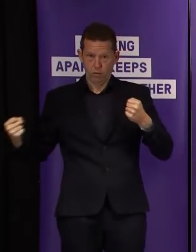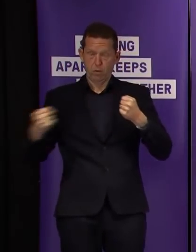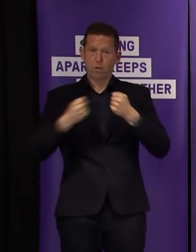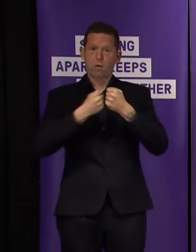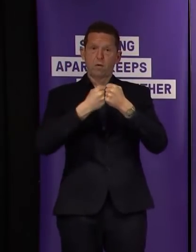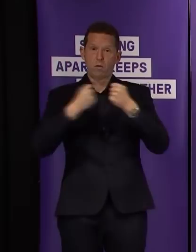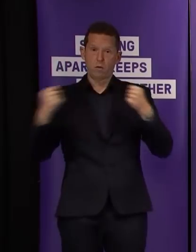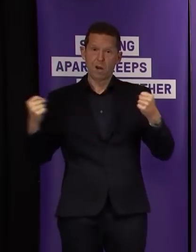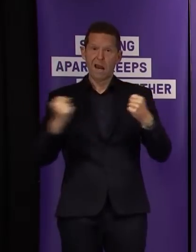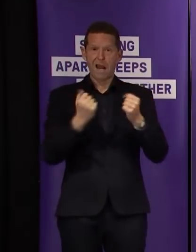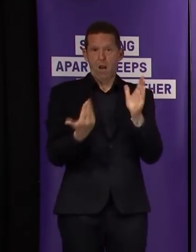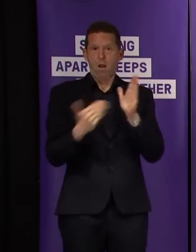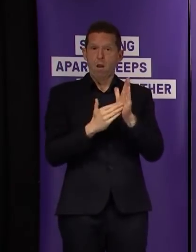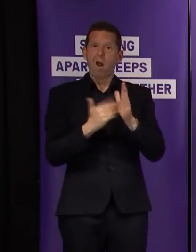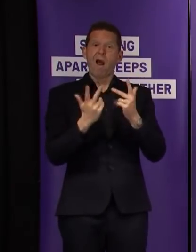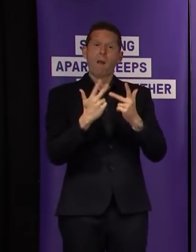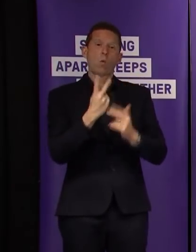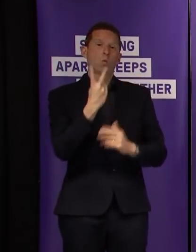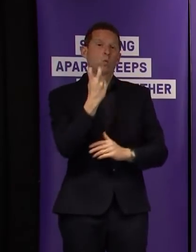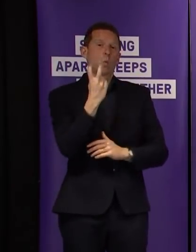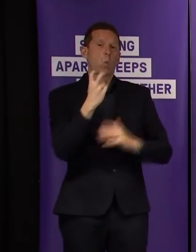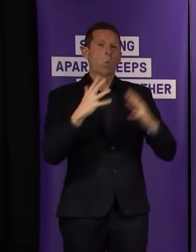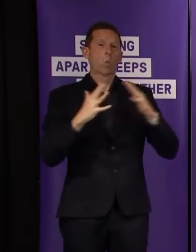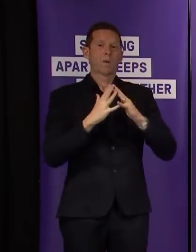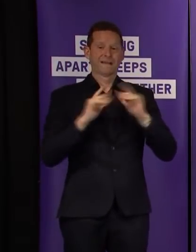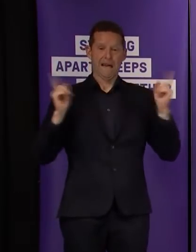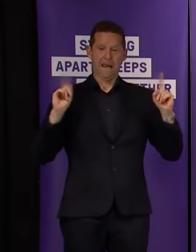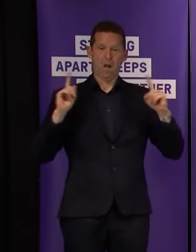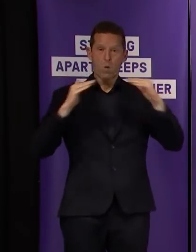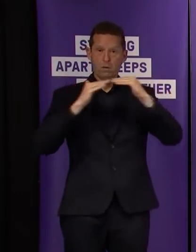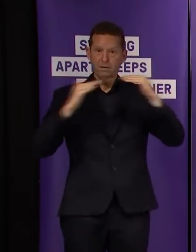we'll have to extend out for 2 weeks